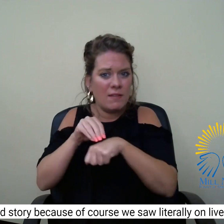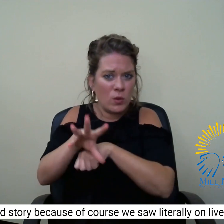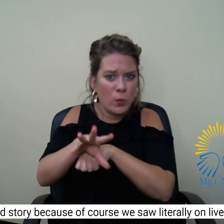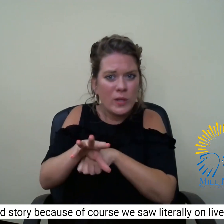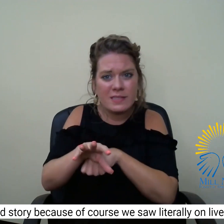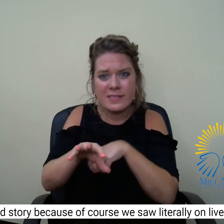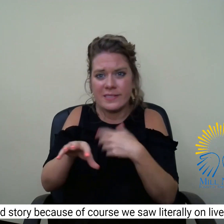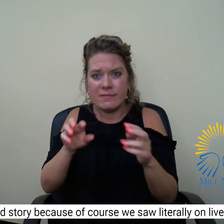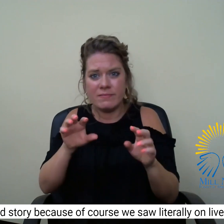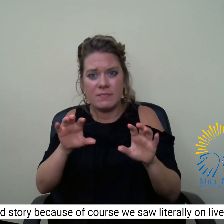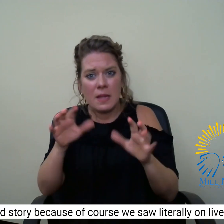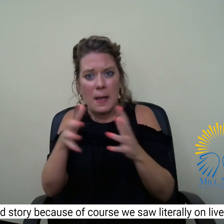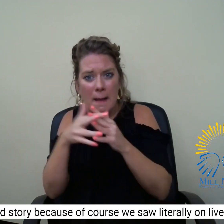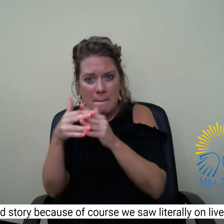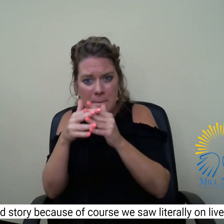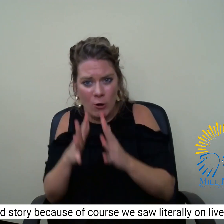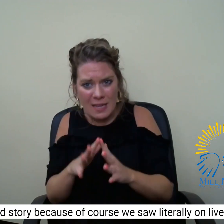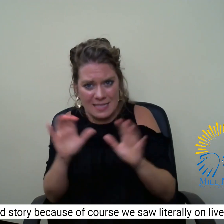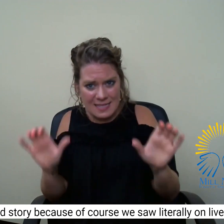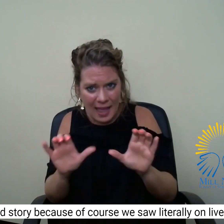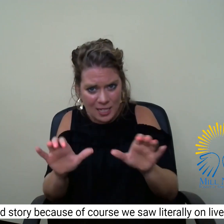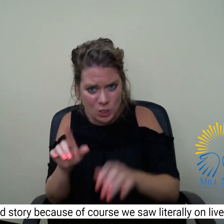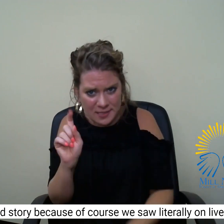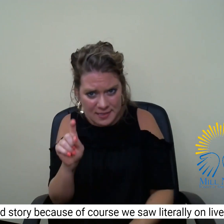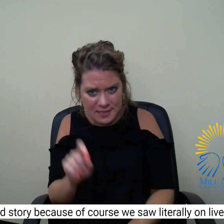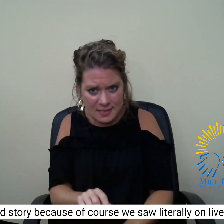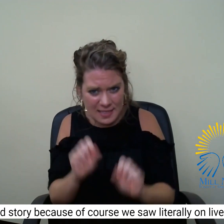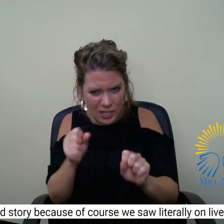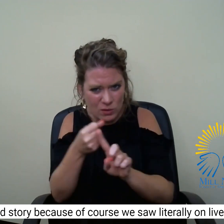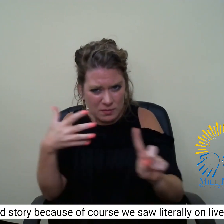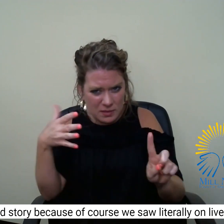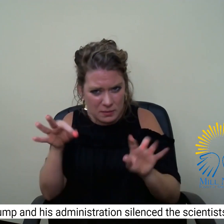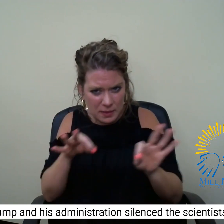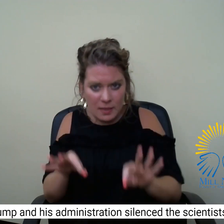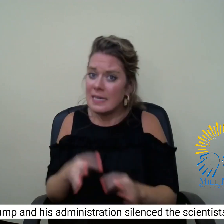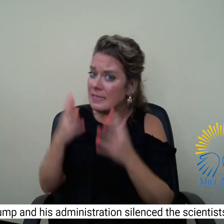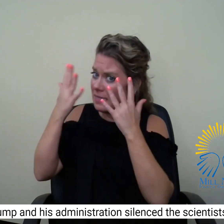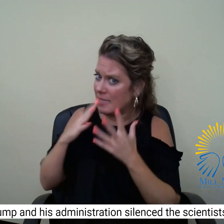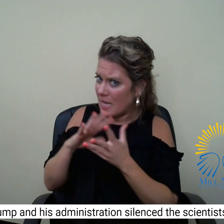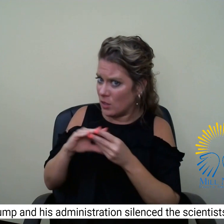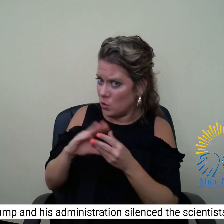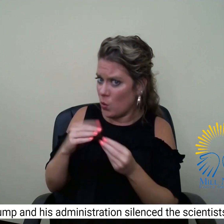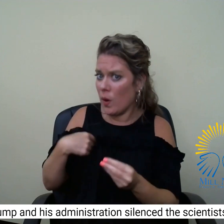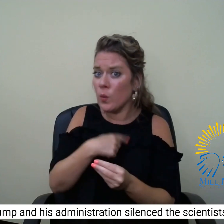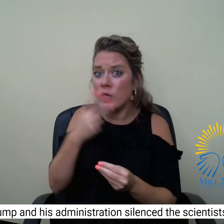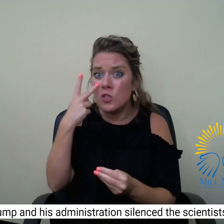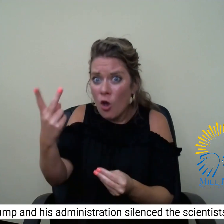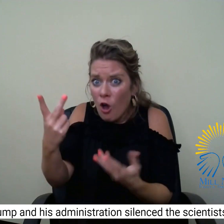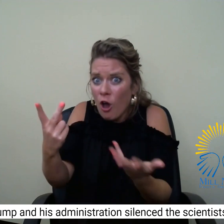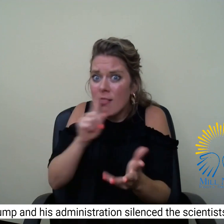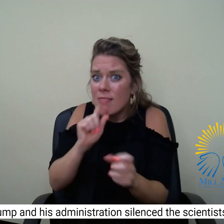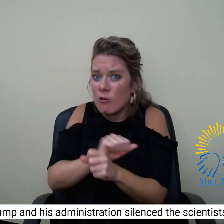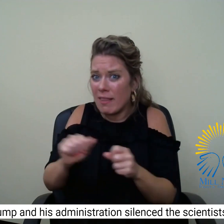sad story because, of course, we saw literally on live TV how President Trump and